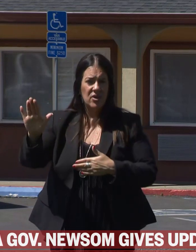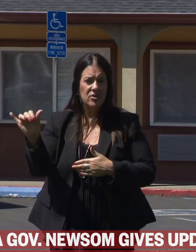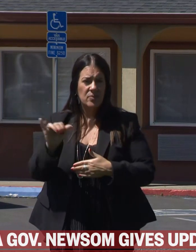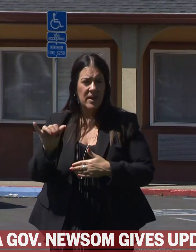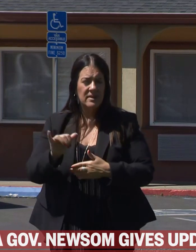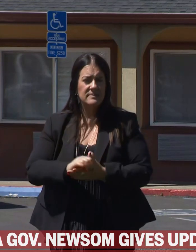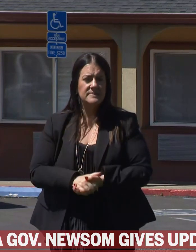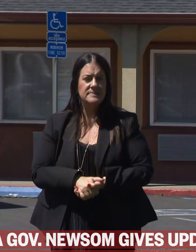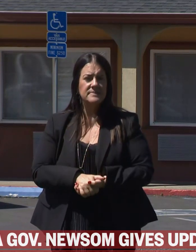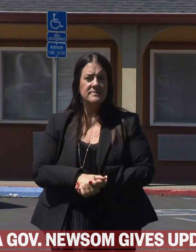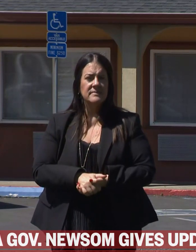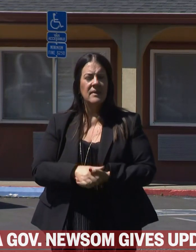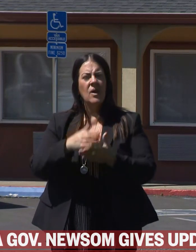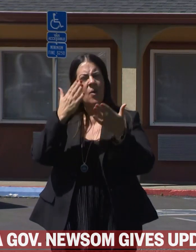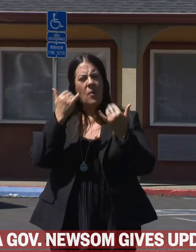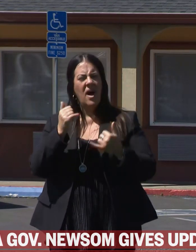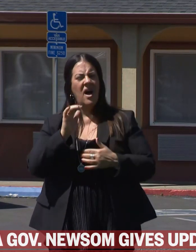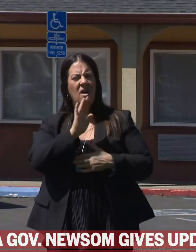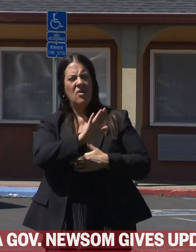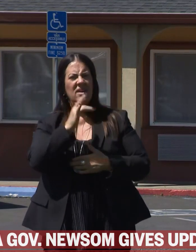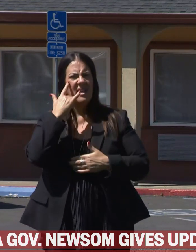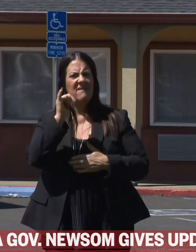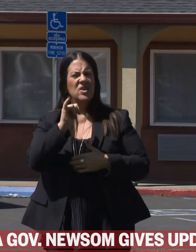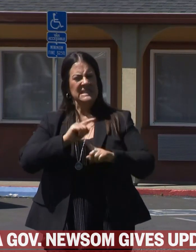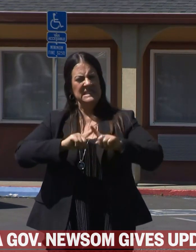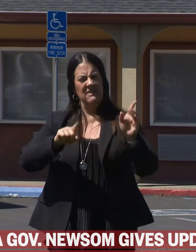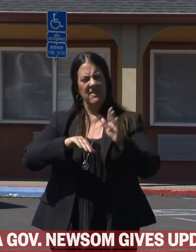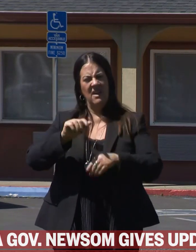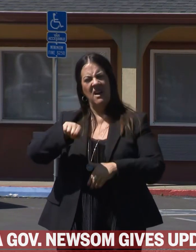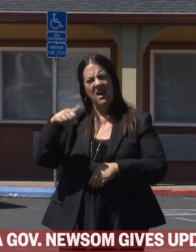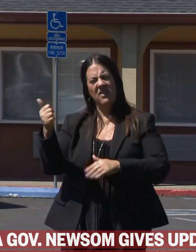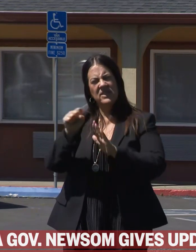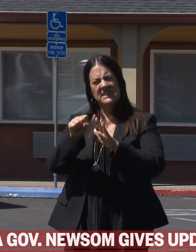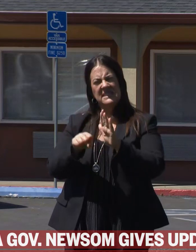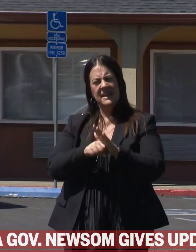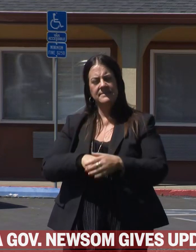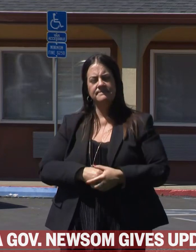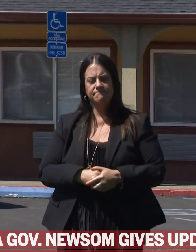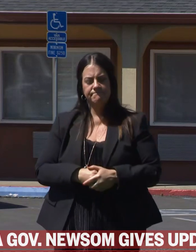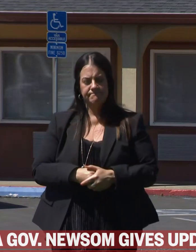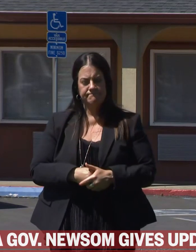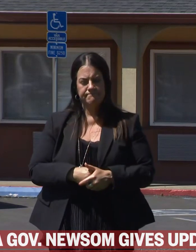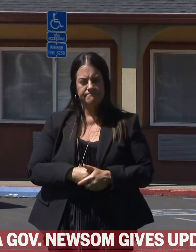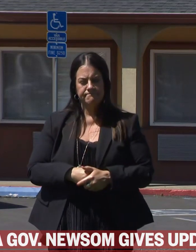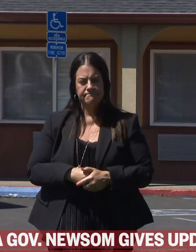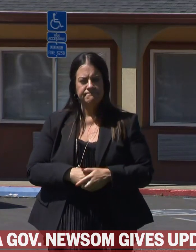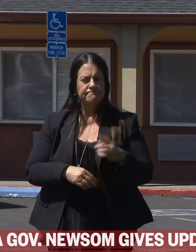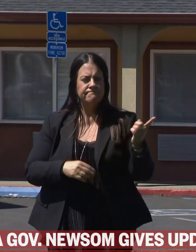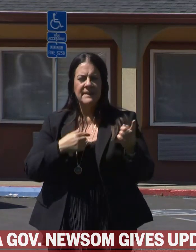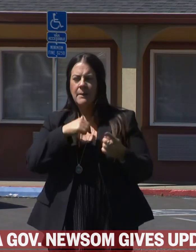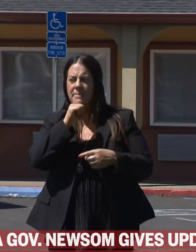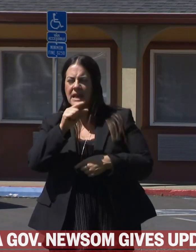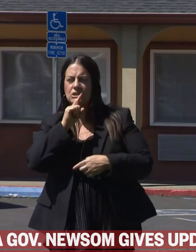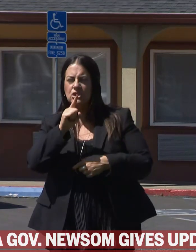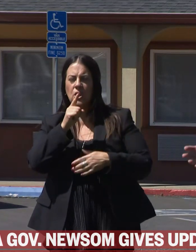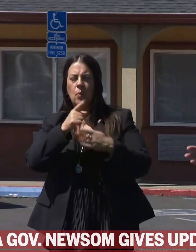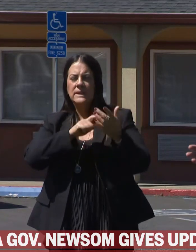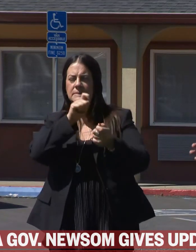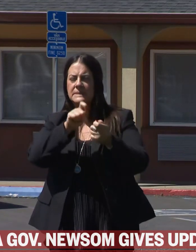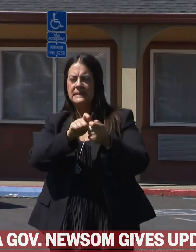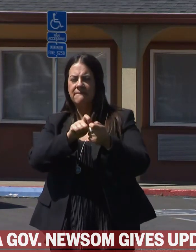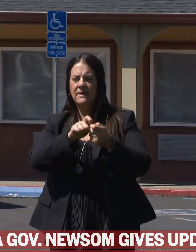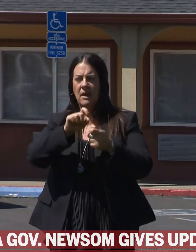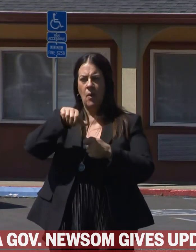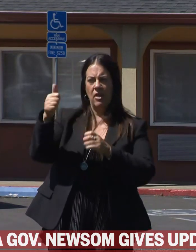is California's modeling different, and well, when? Go ahead. I can't answer to what specific model someone else has. There's certainly